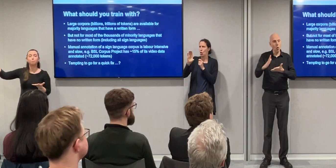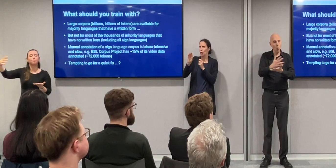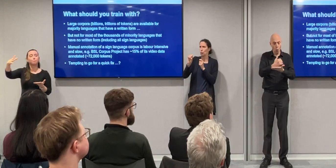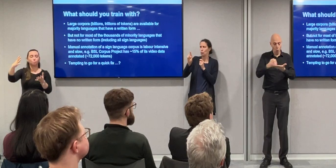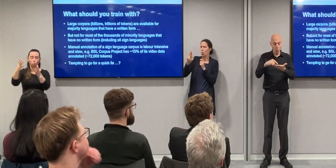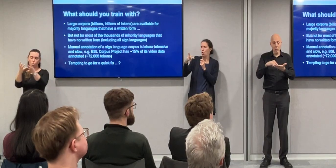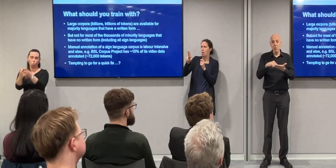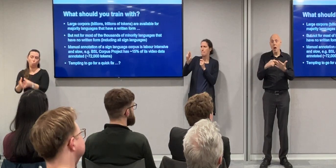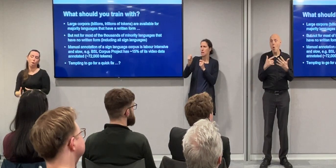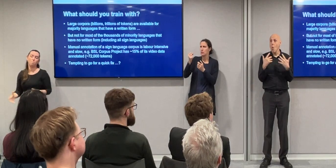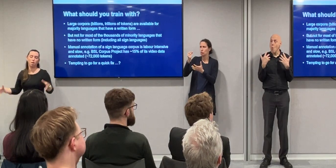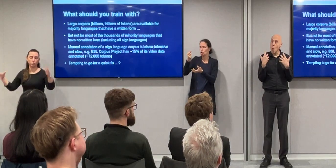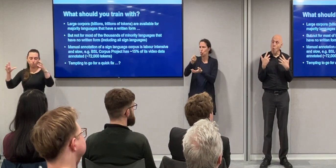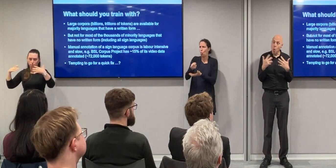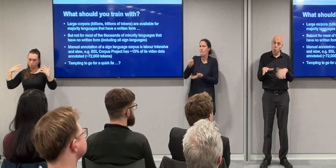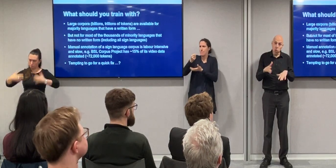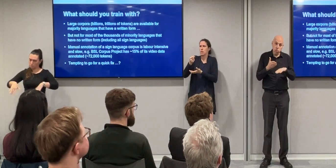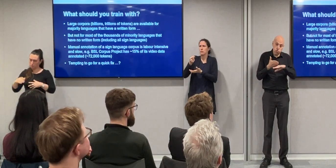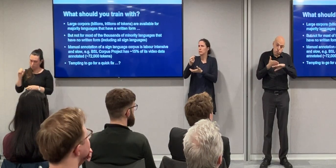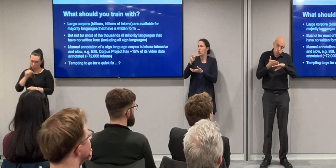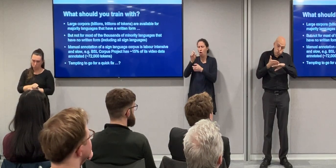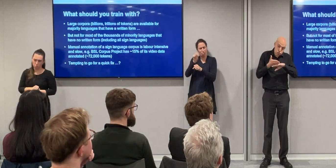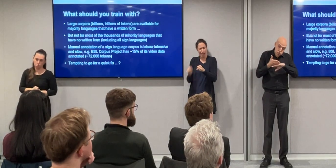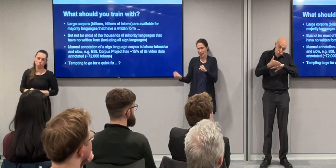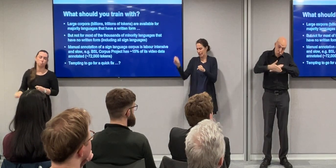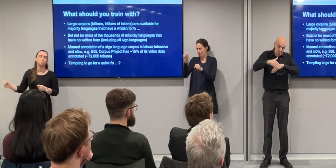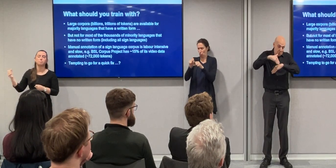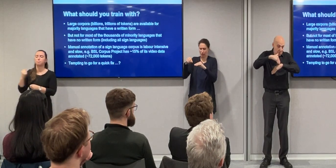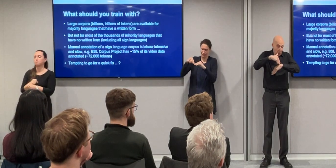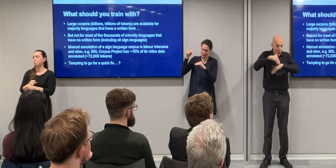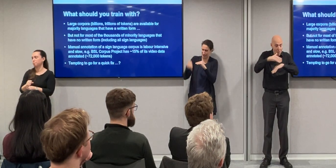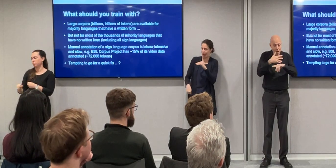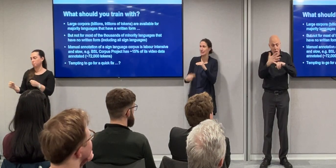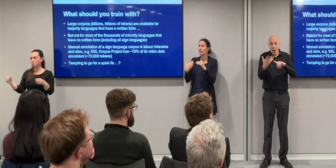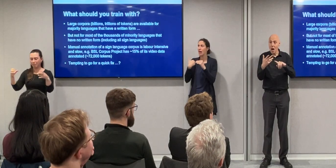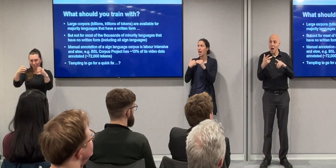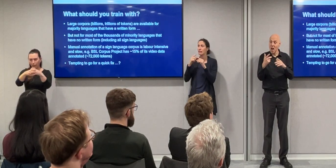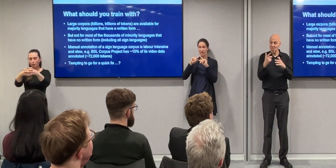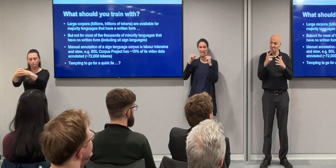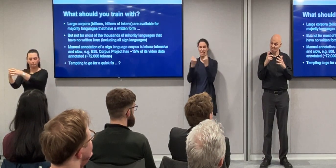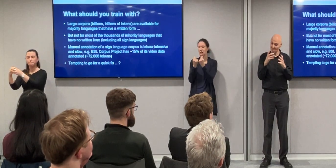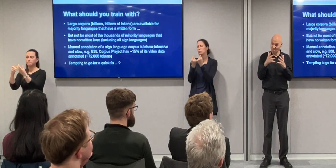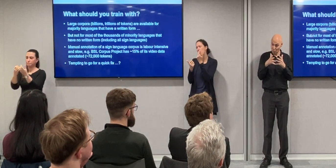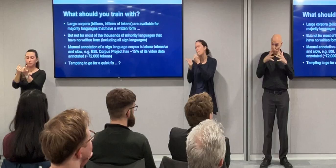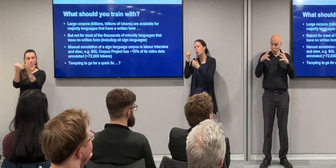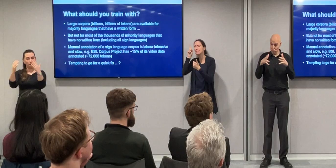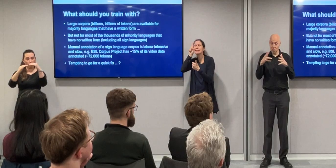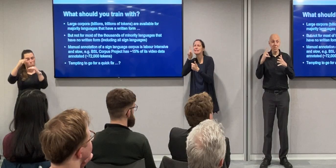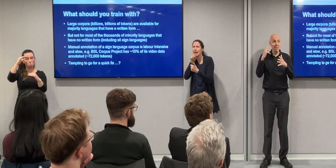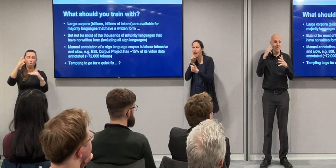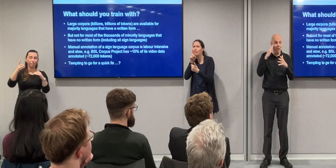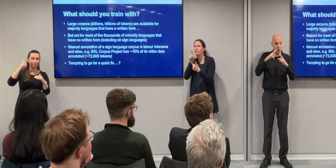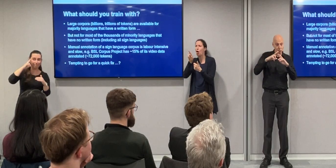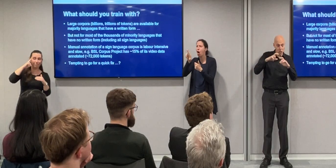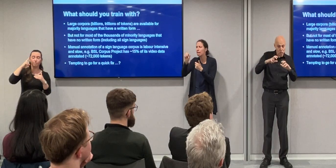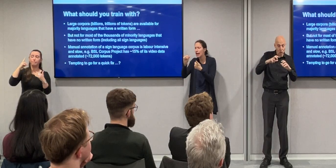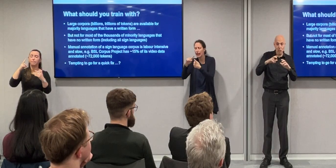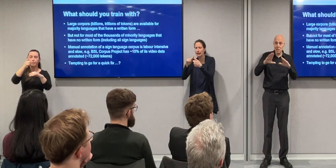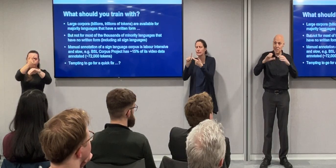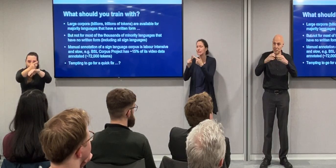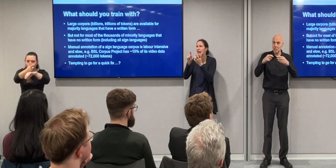it's extremely labor intensive. We had various teams of mostly deaf research assistants and annotators